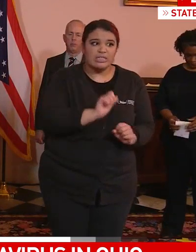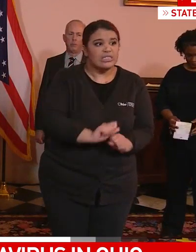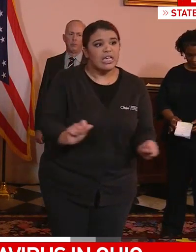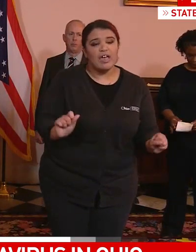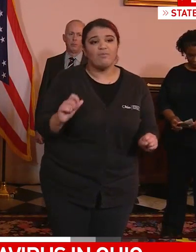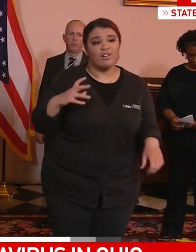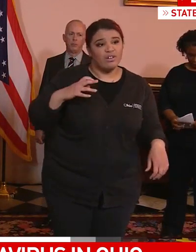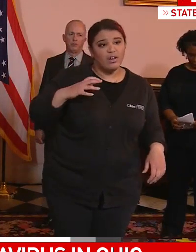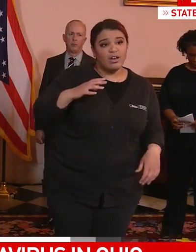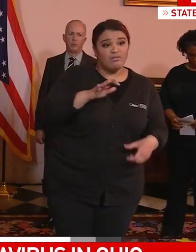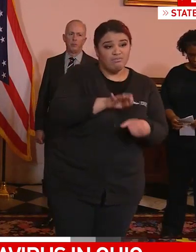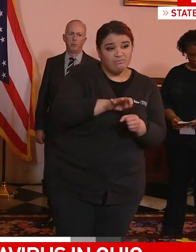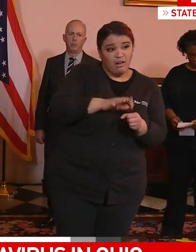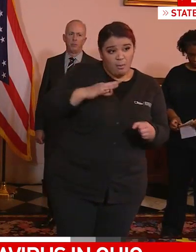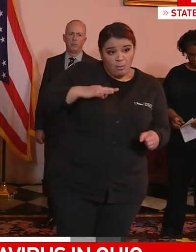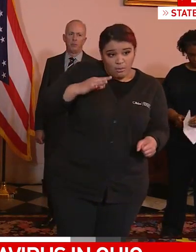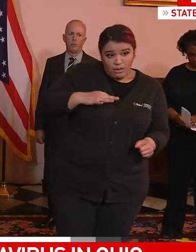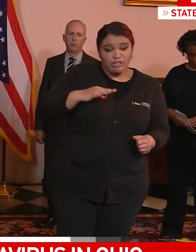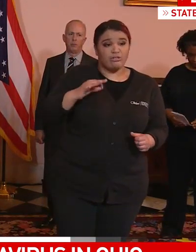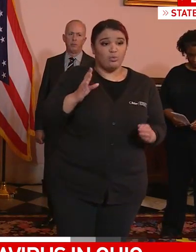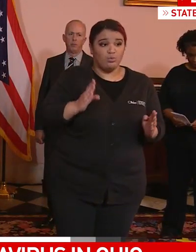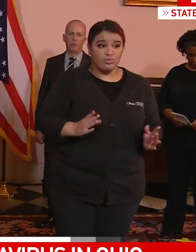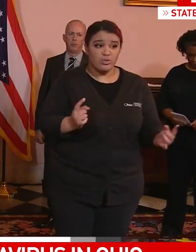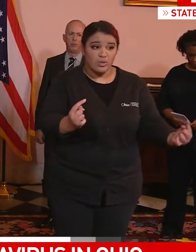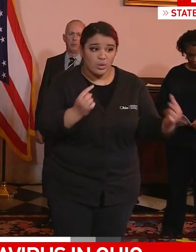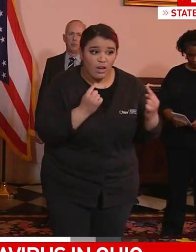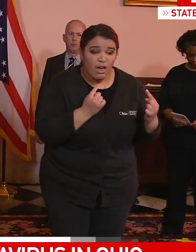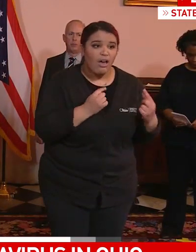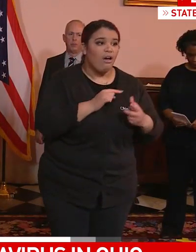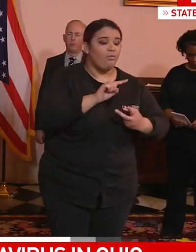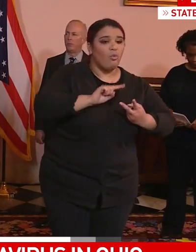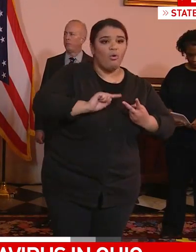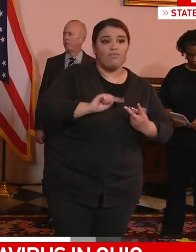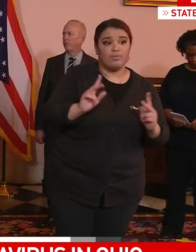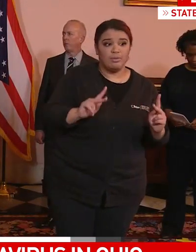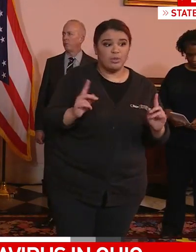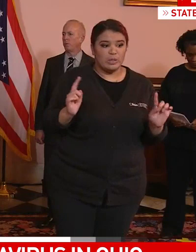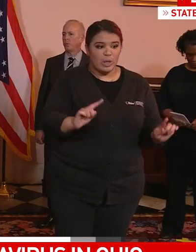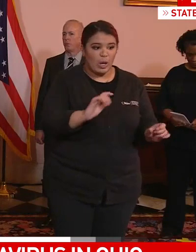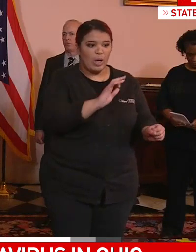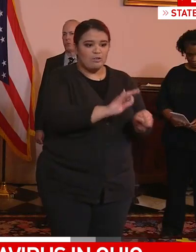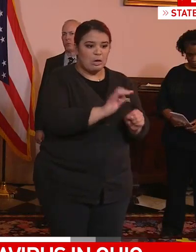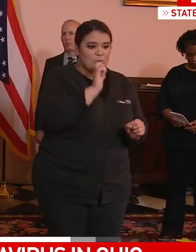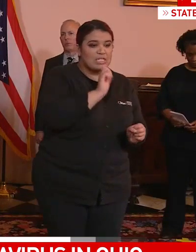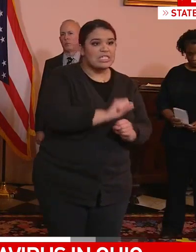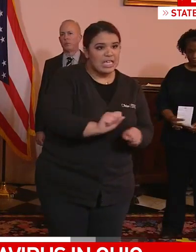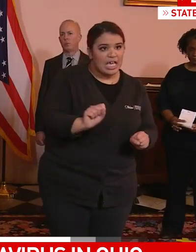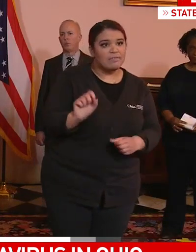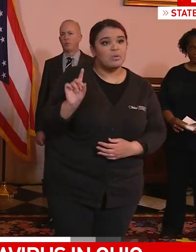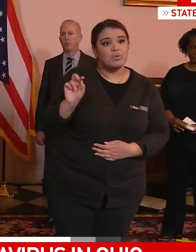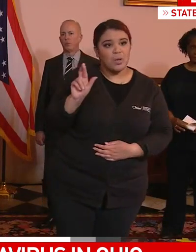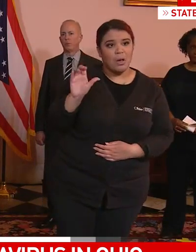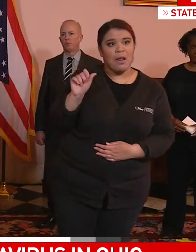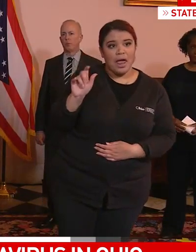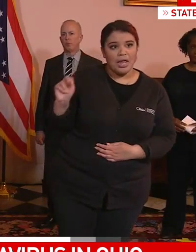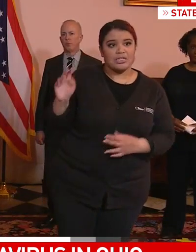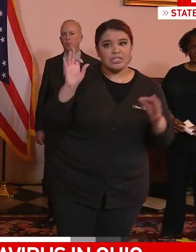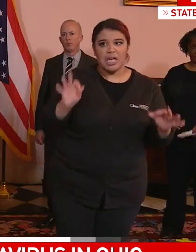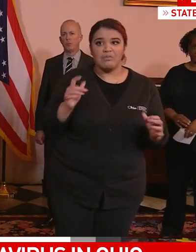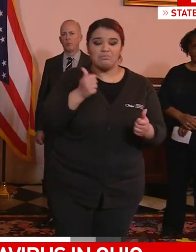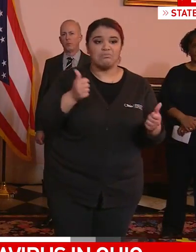up. And so we made the decision. The director made the decision, which I fully support.